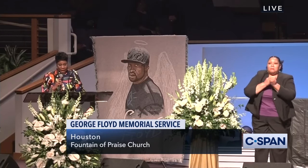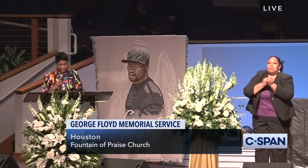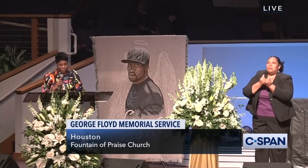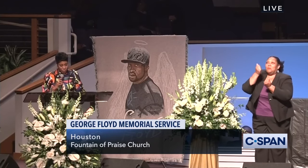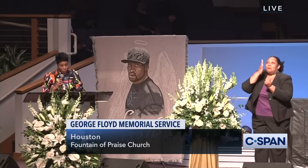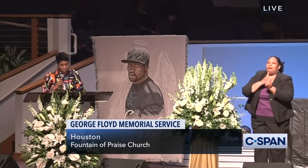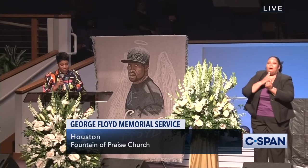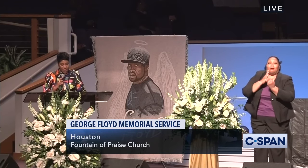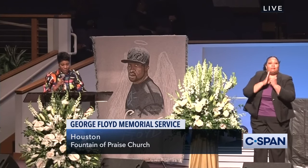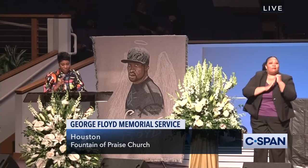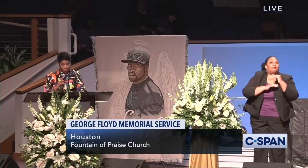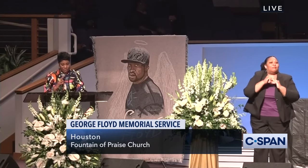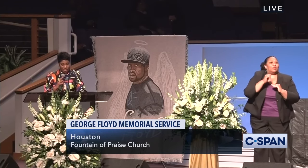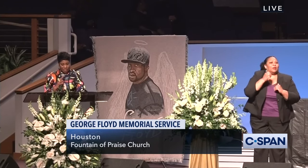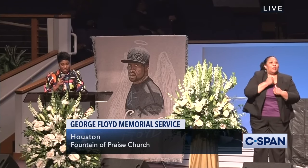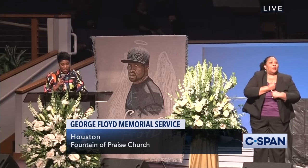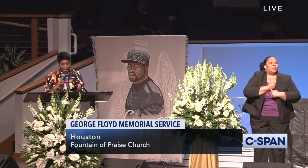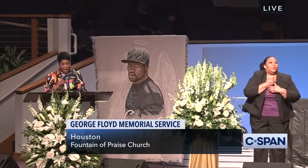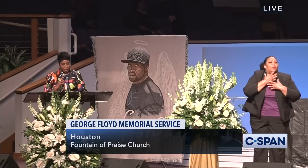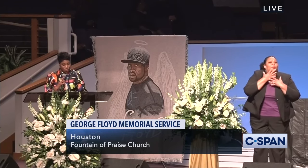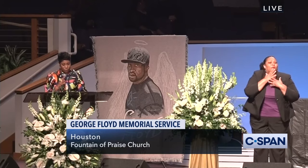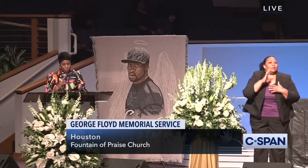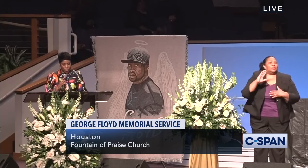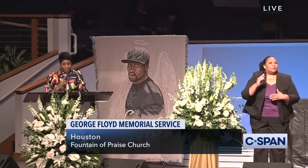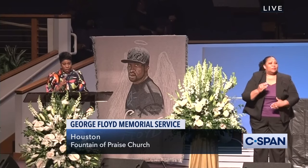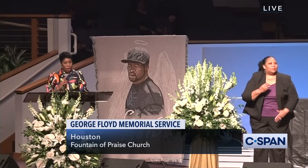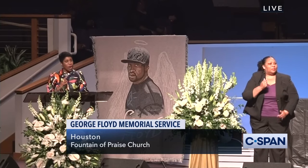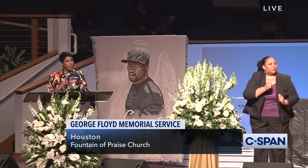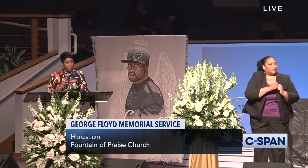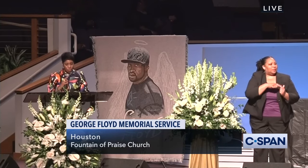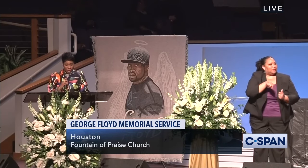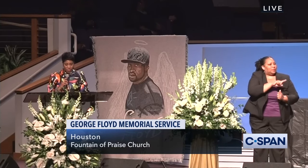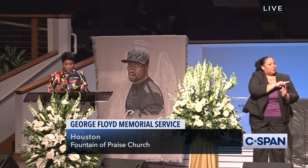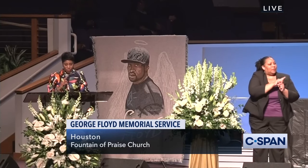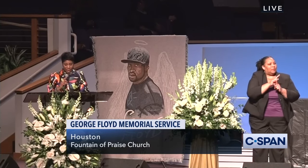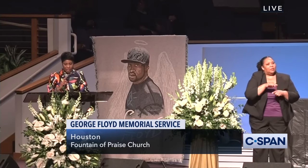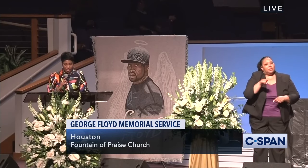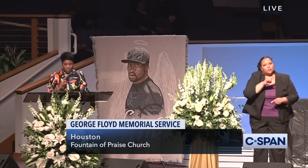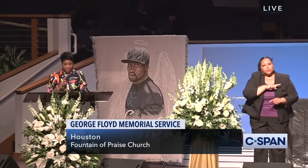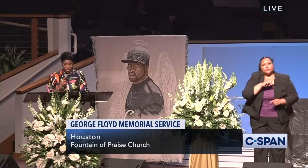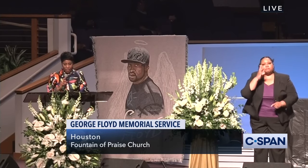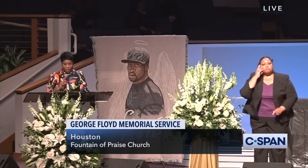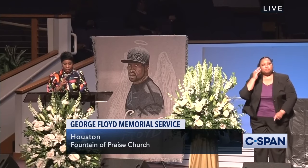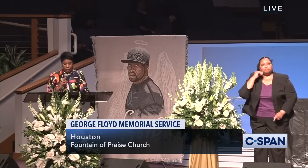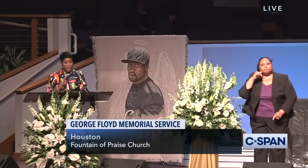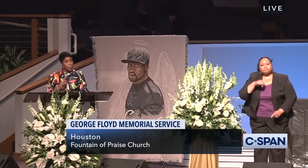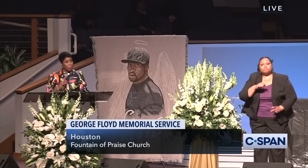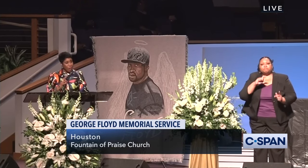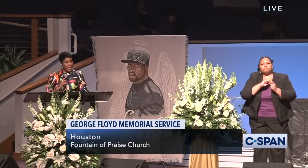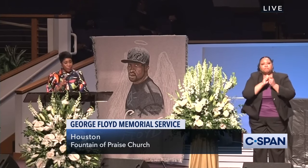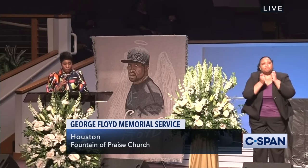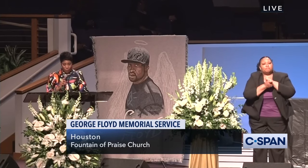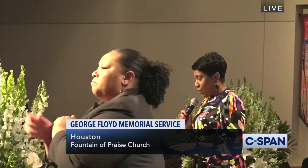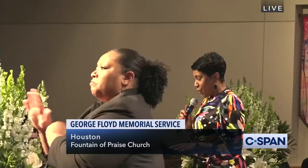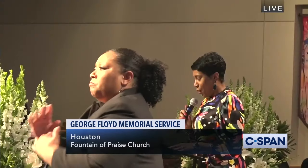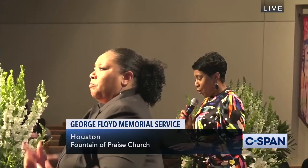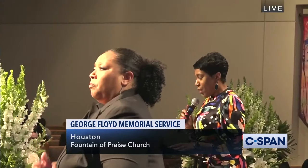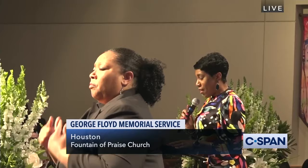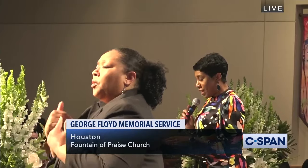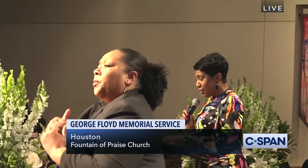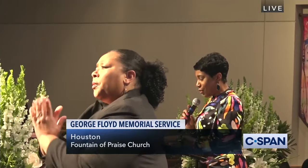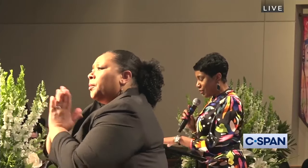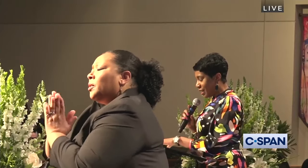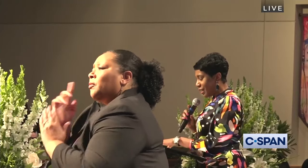comfort and the warmth of his presence as you cope with this heart rendering transition. We are praying for